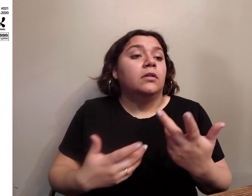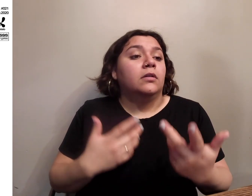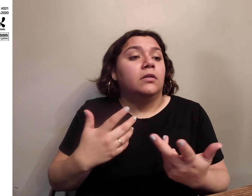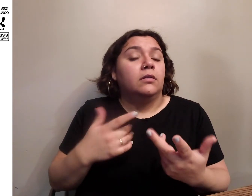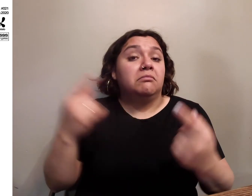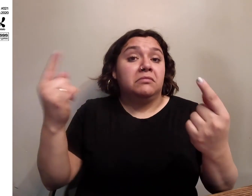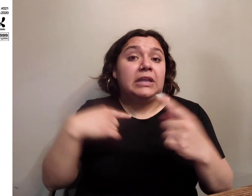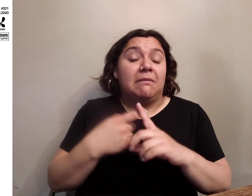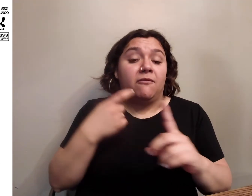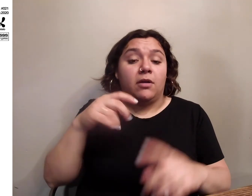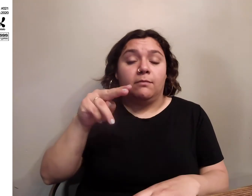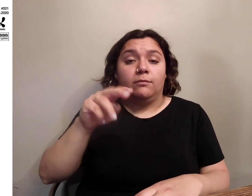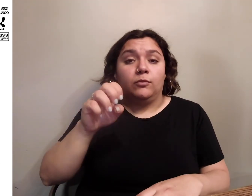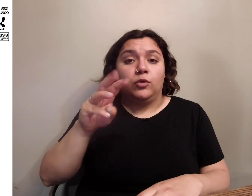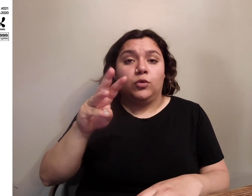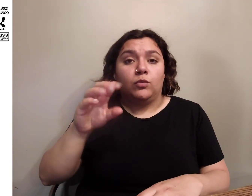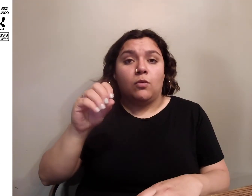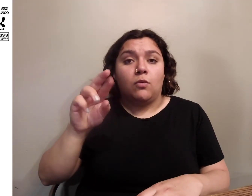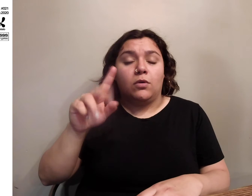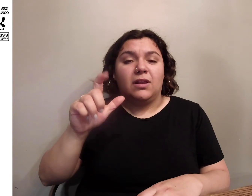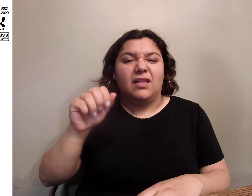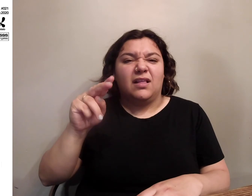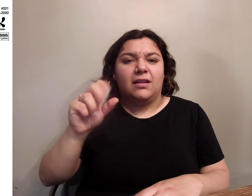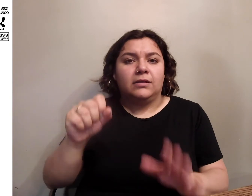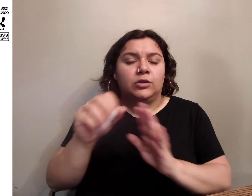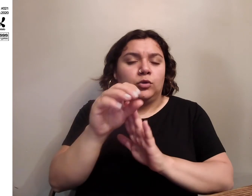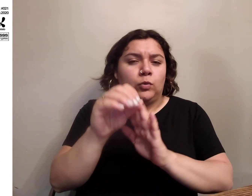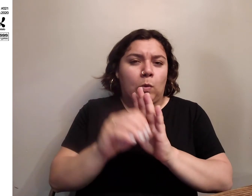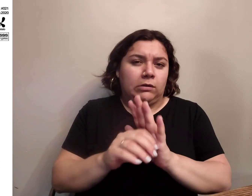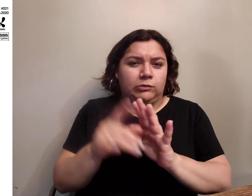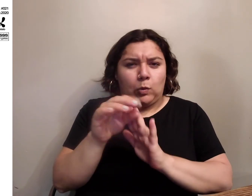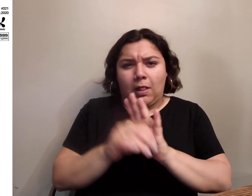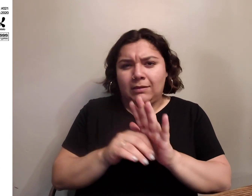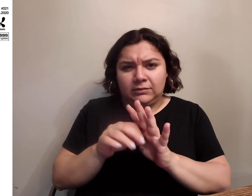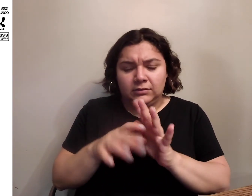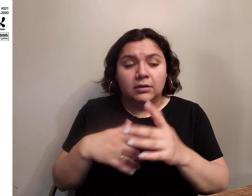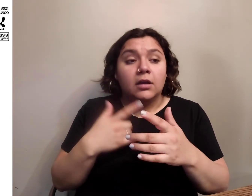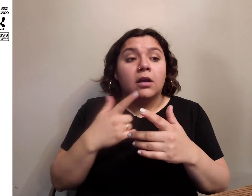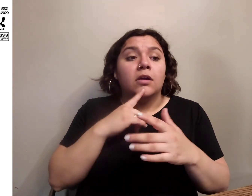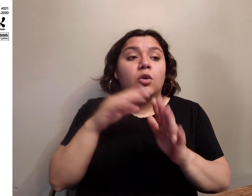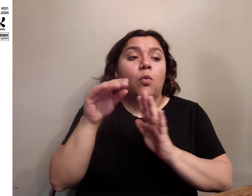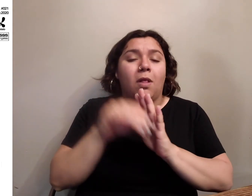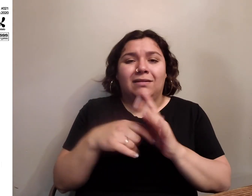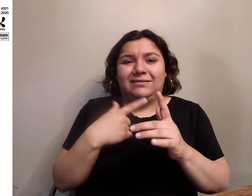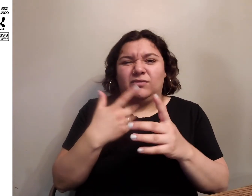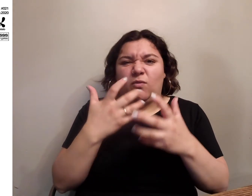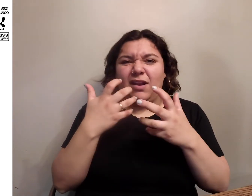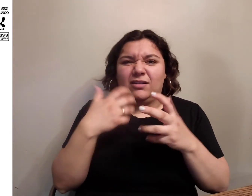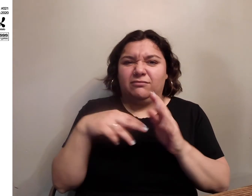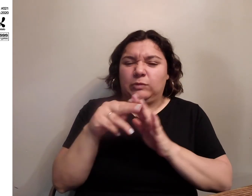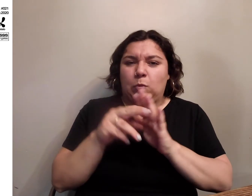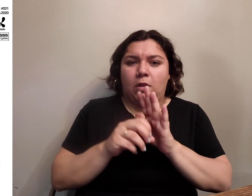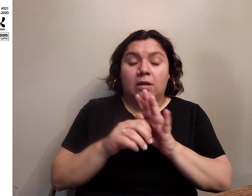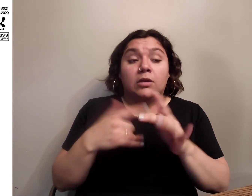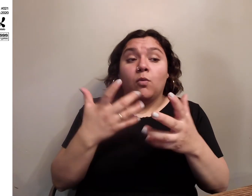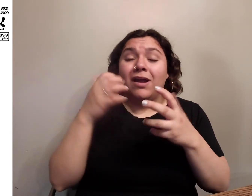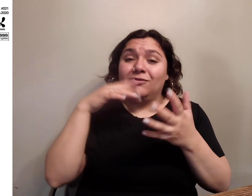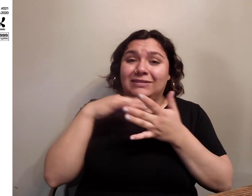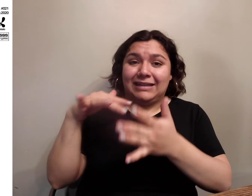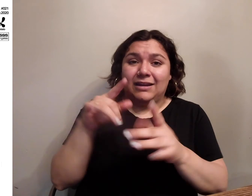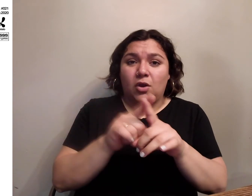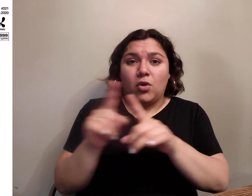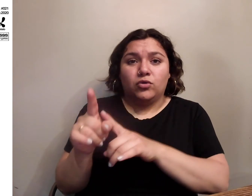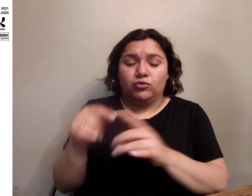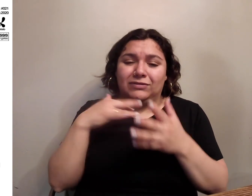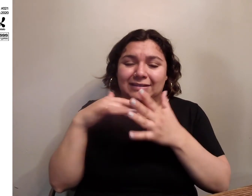out here from New Orleans to be to study, but then decided to pursue